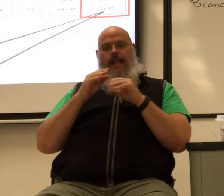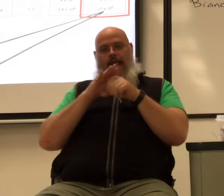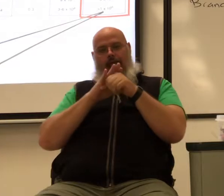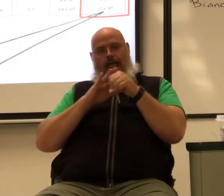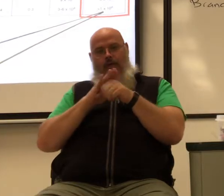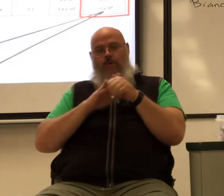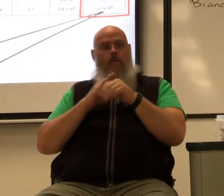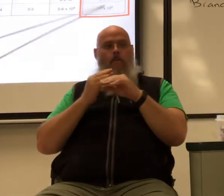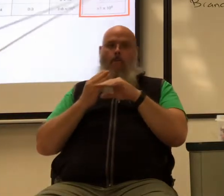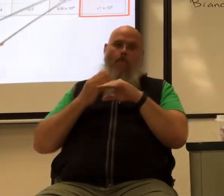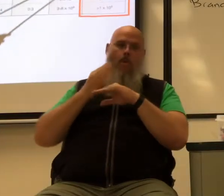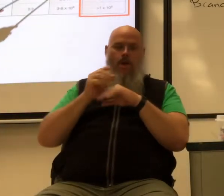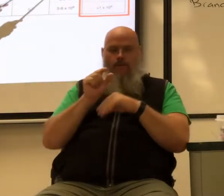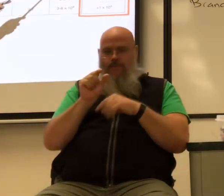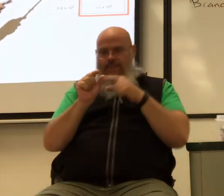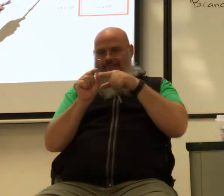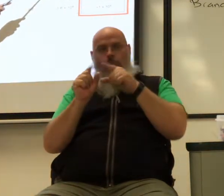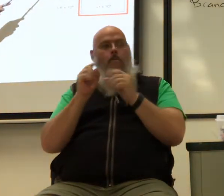1 million.